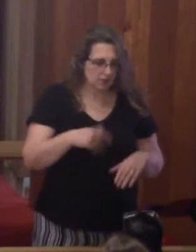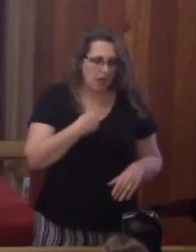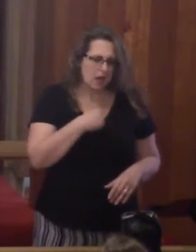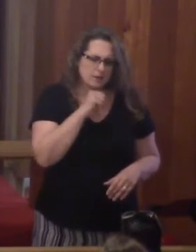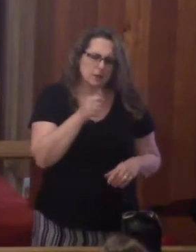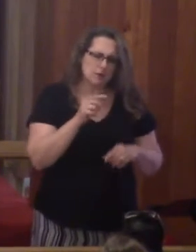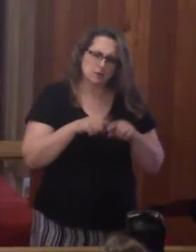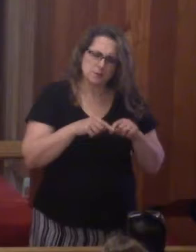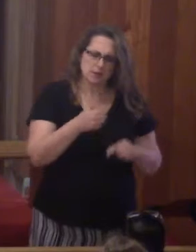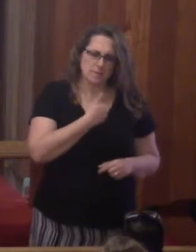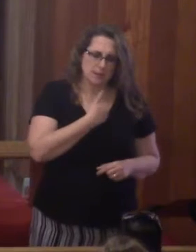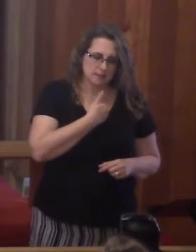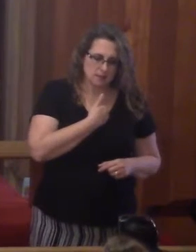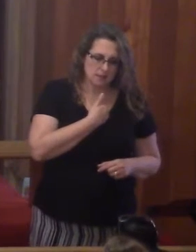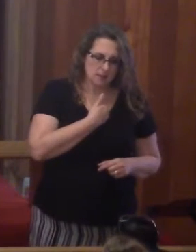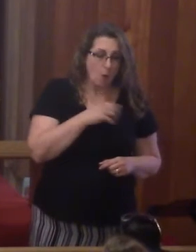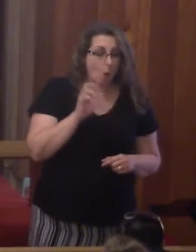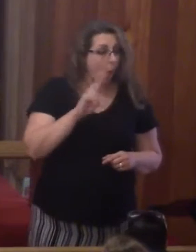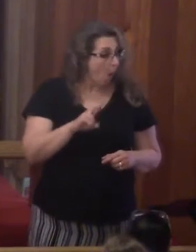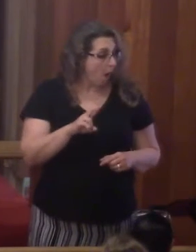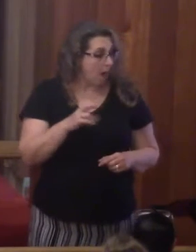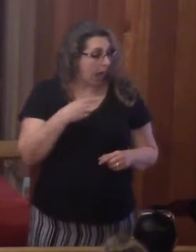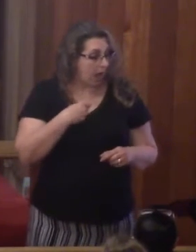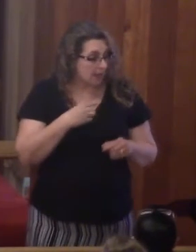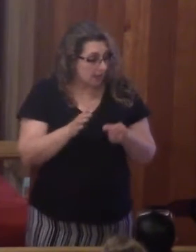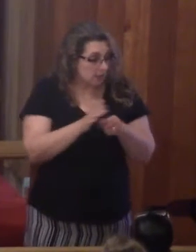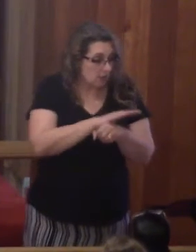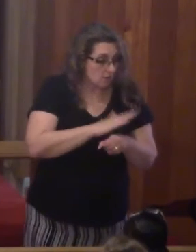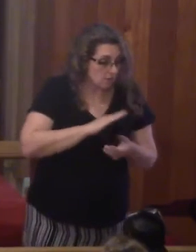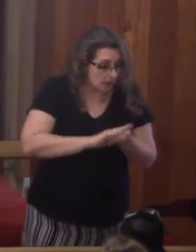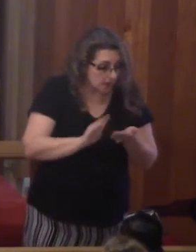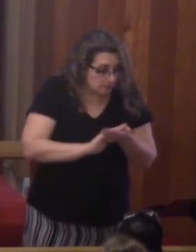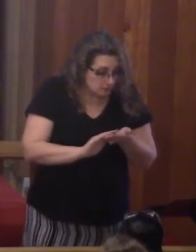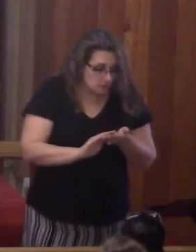cover up my failure with excuses. But instead I repent.